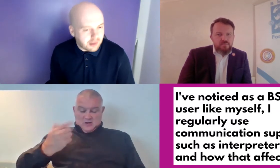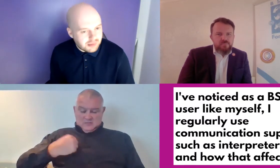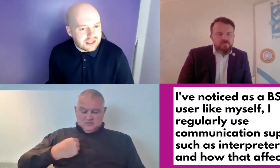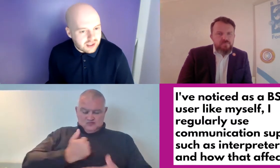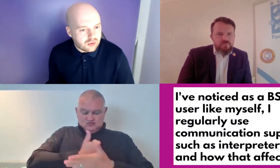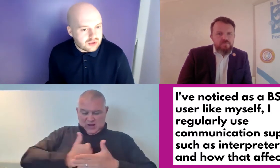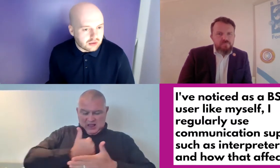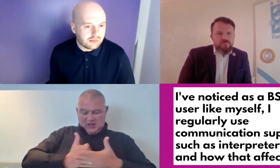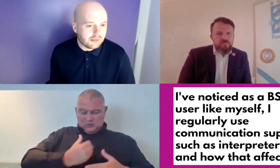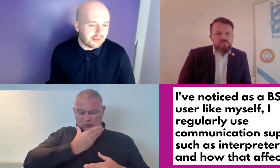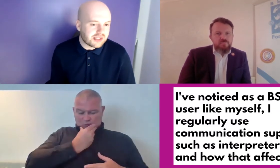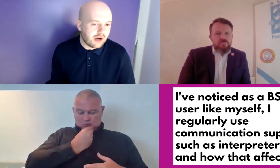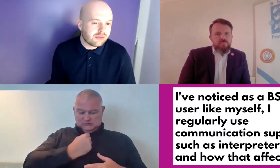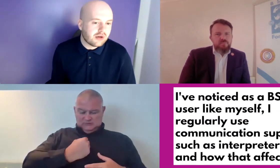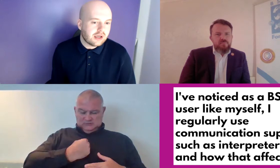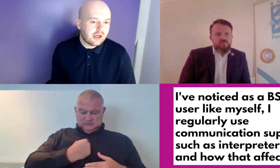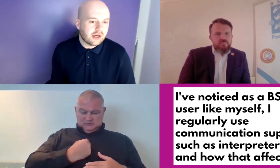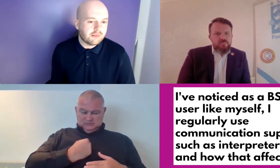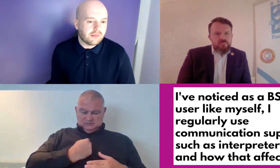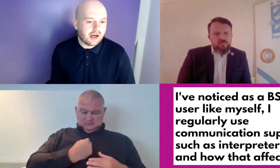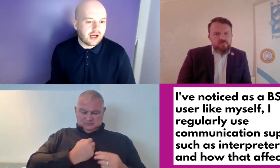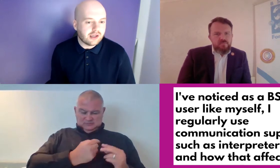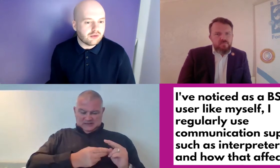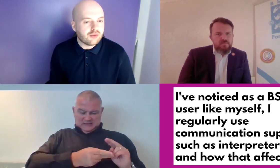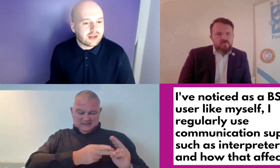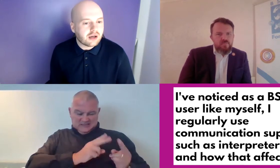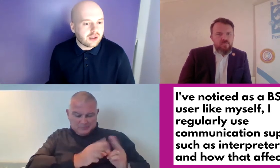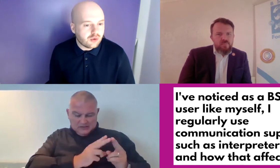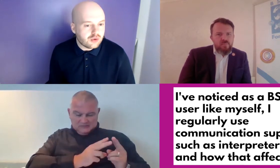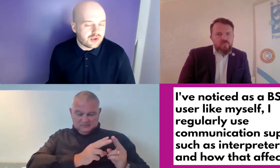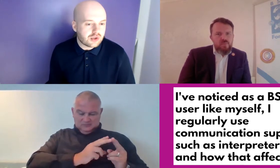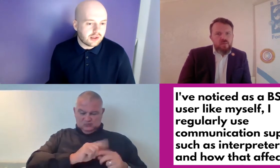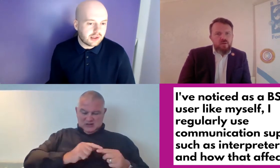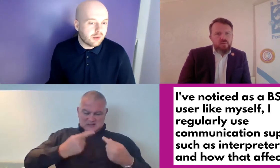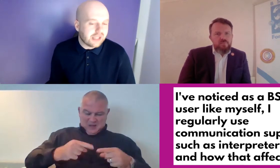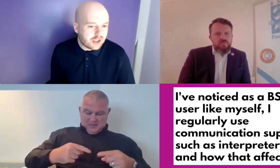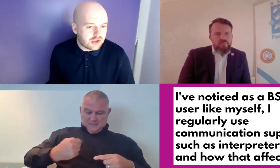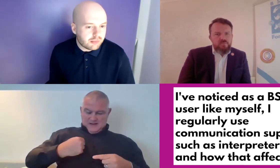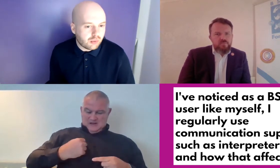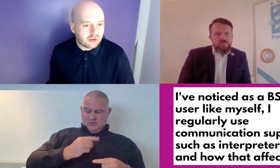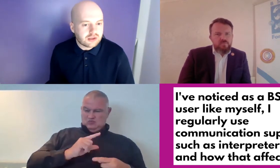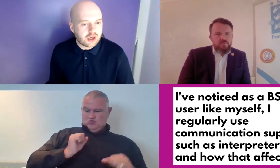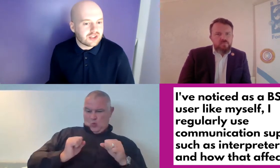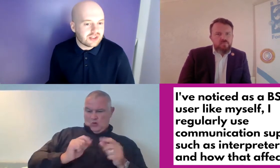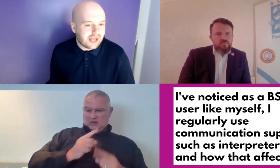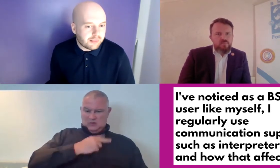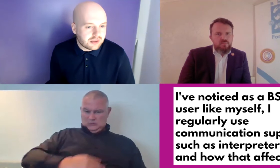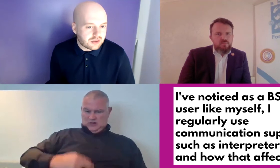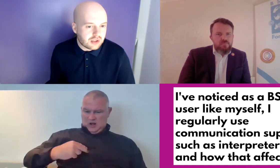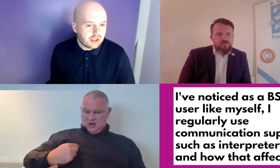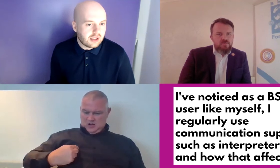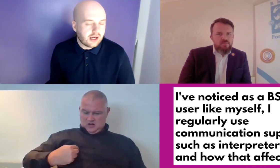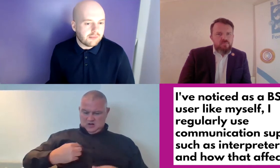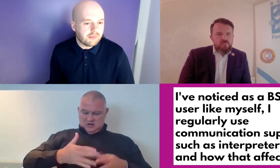as a BSL user myself, I regularly use communication support such as